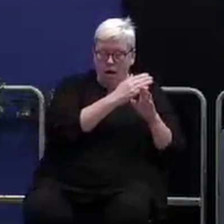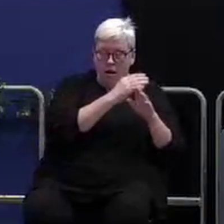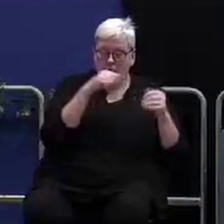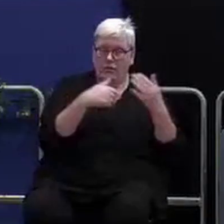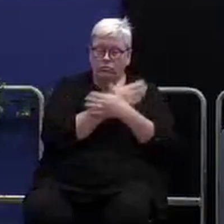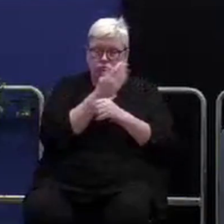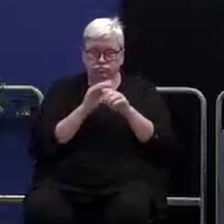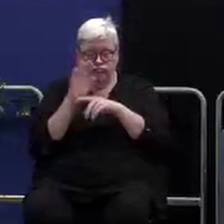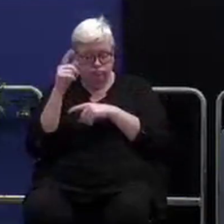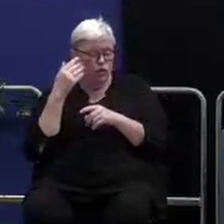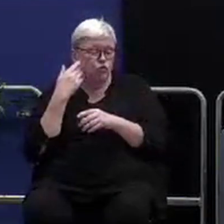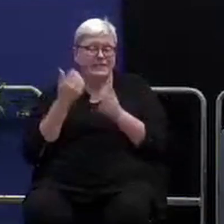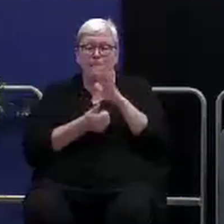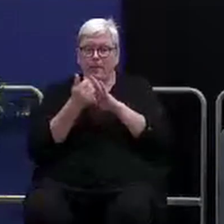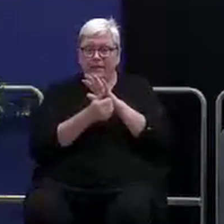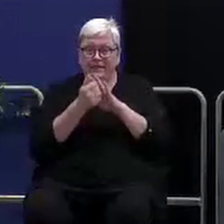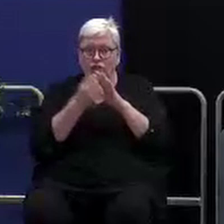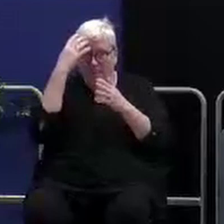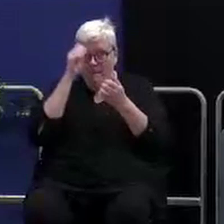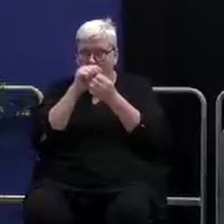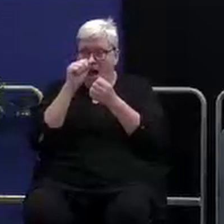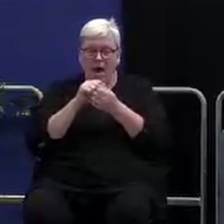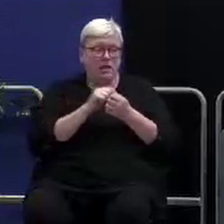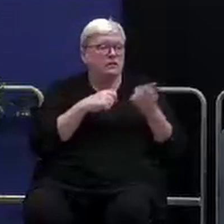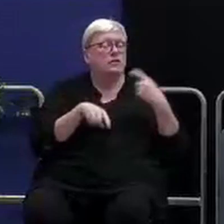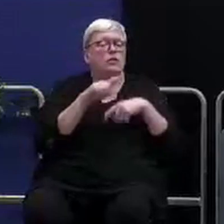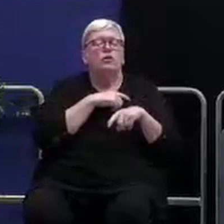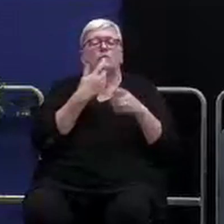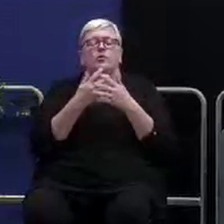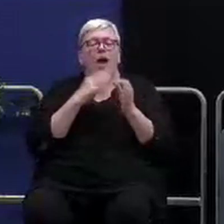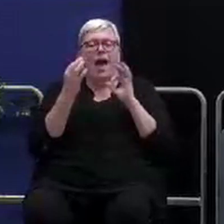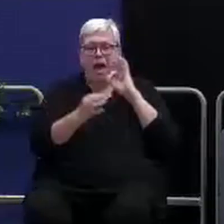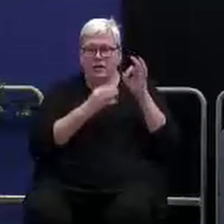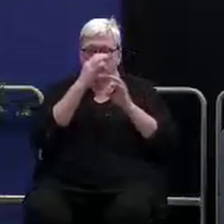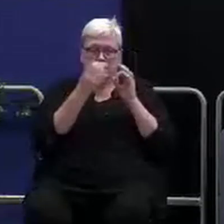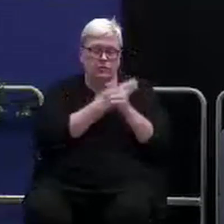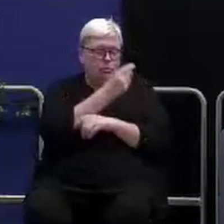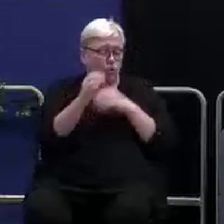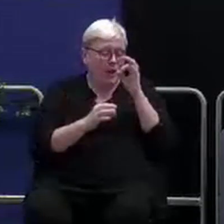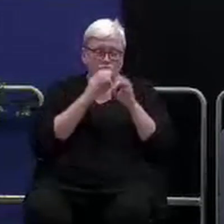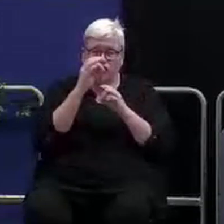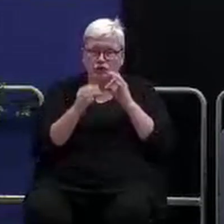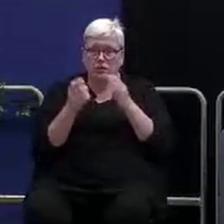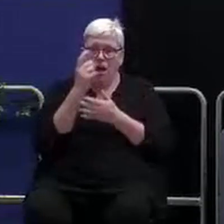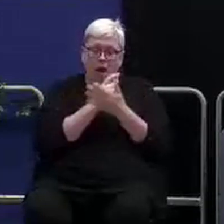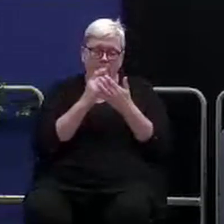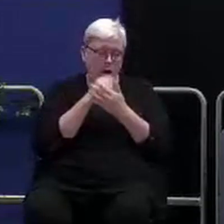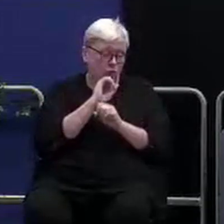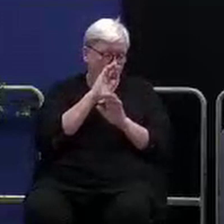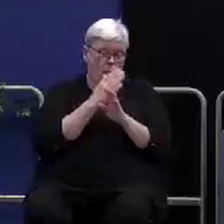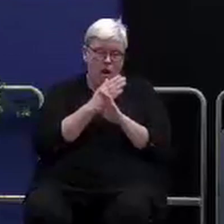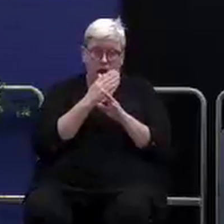and recently published memoirs. And then I'm going to be asking a few questions about those